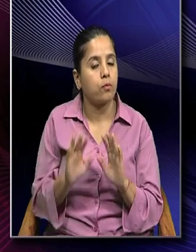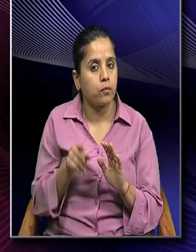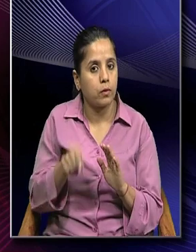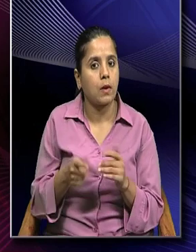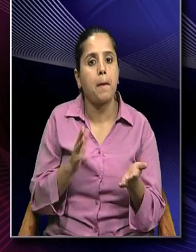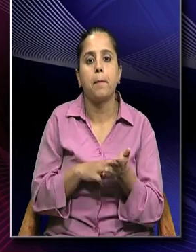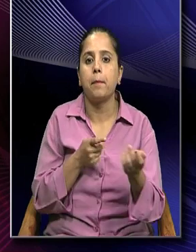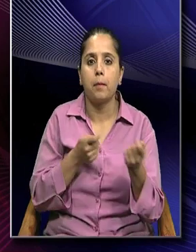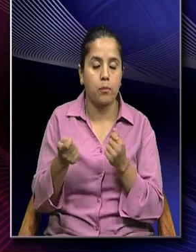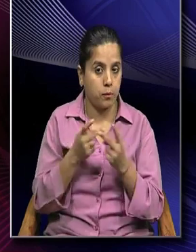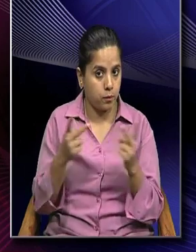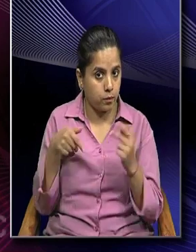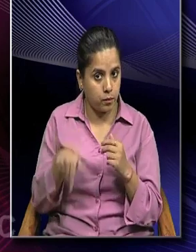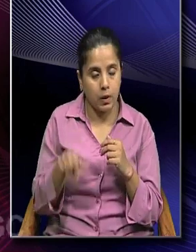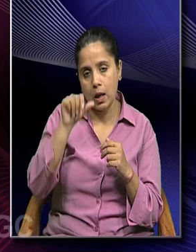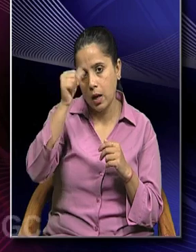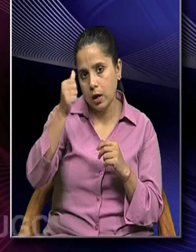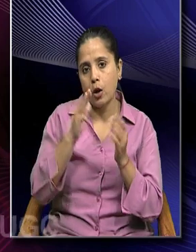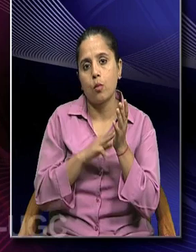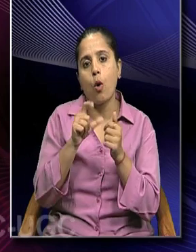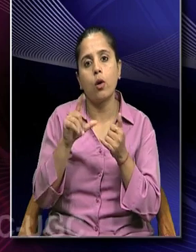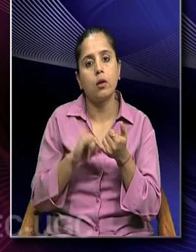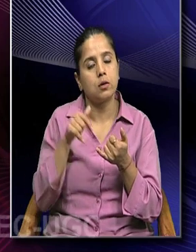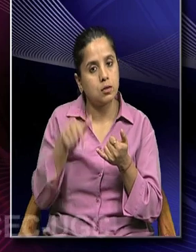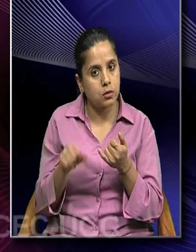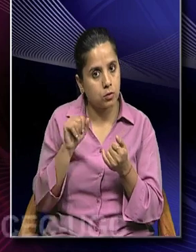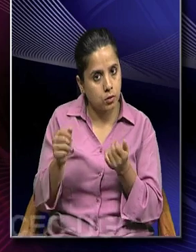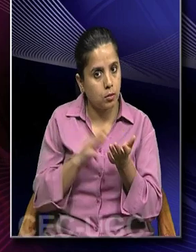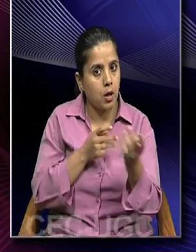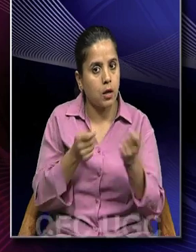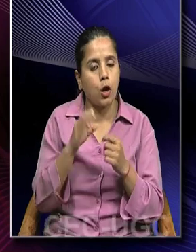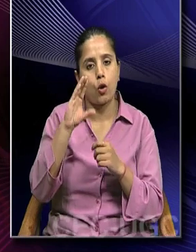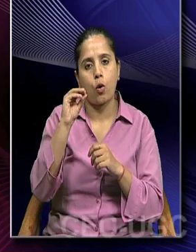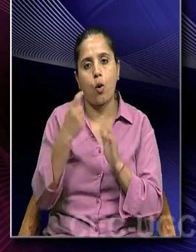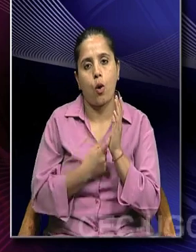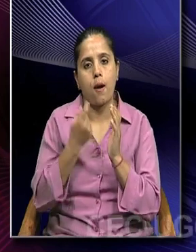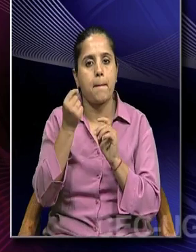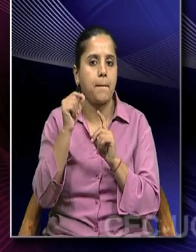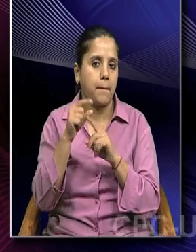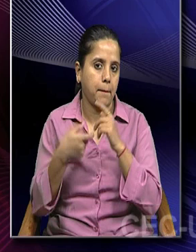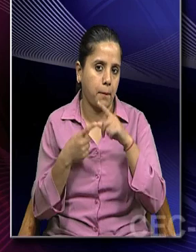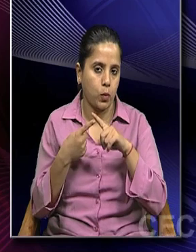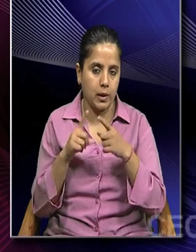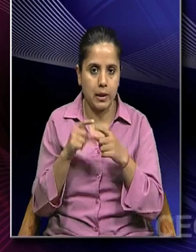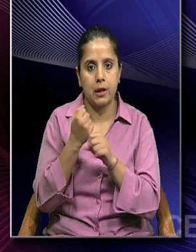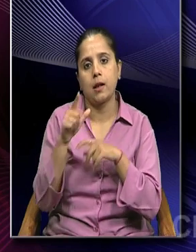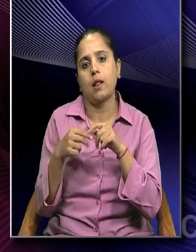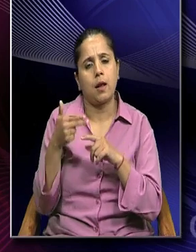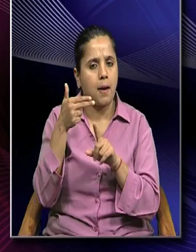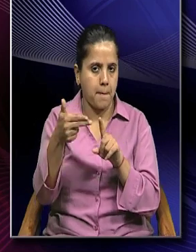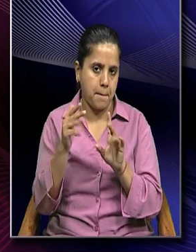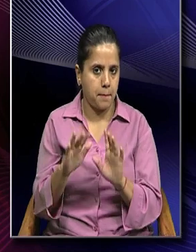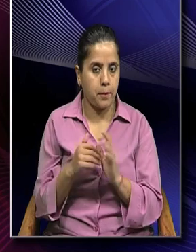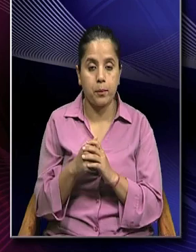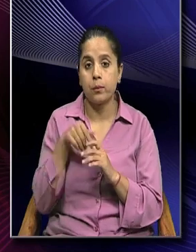management, Indian models of management, which is also called as corporate Gita. Now, to understand the